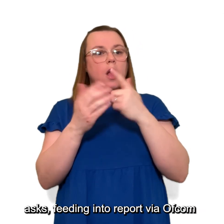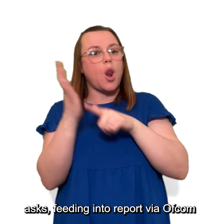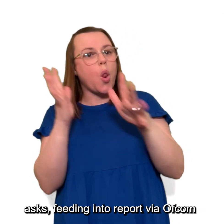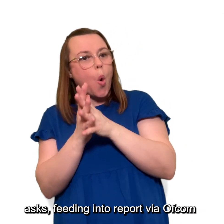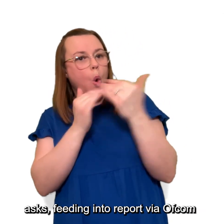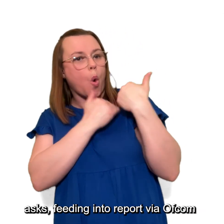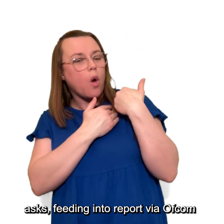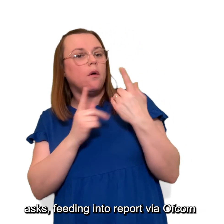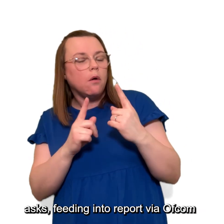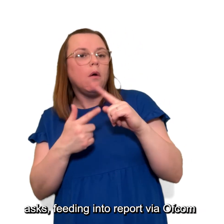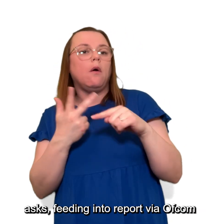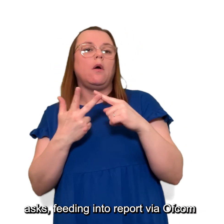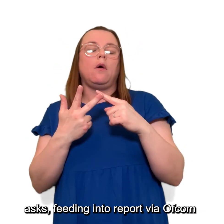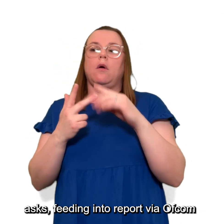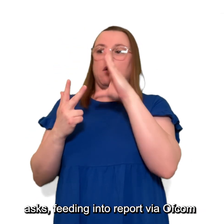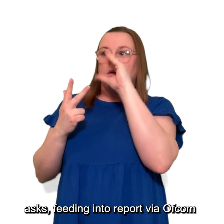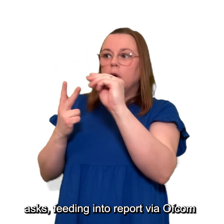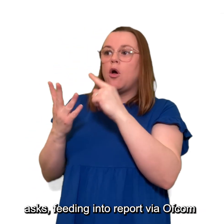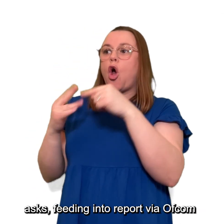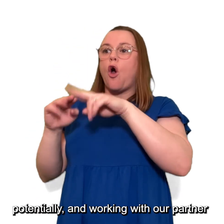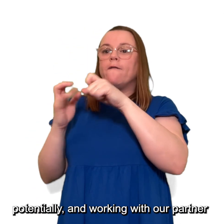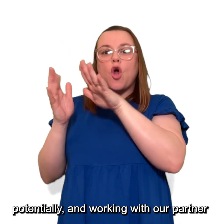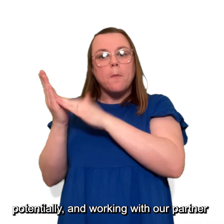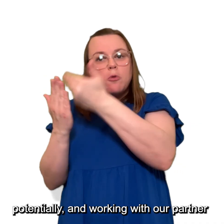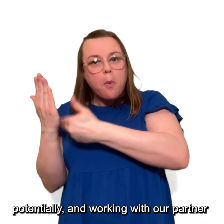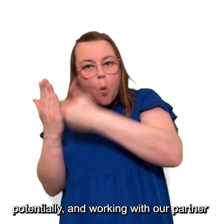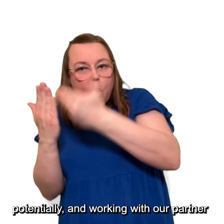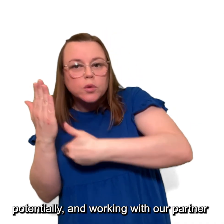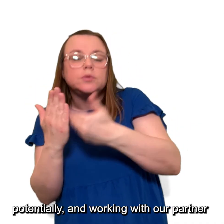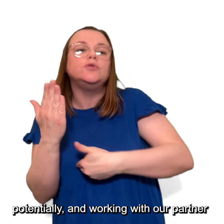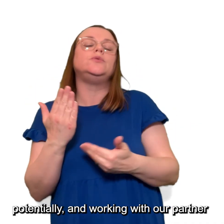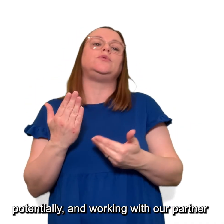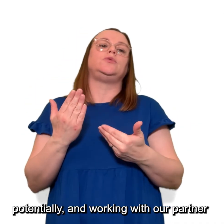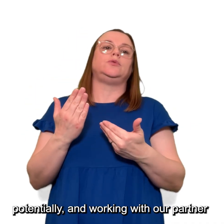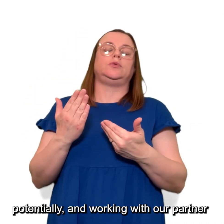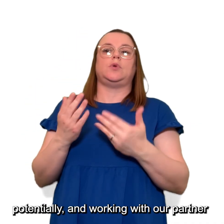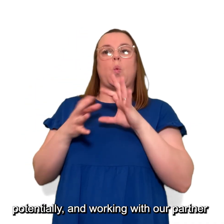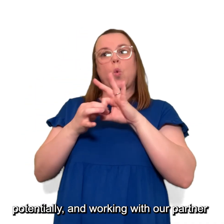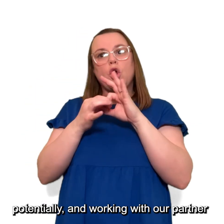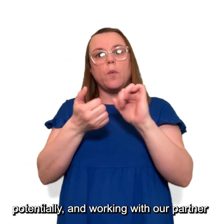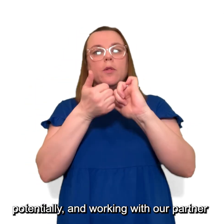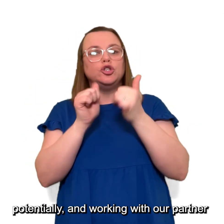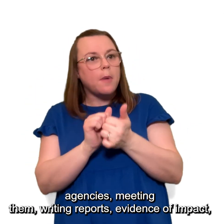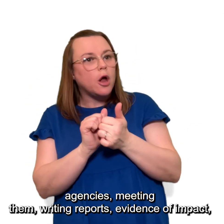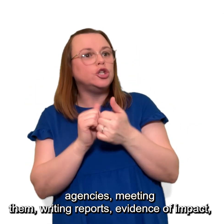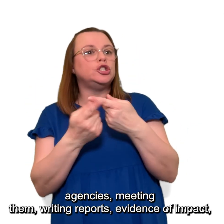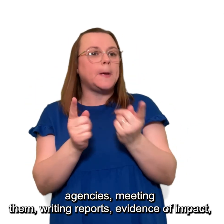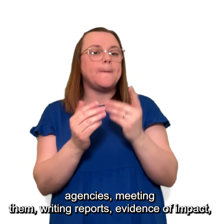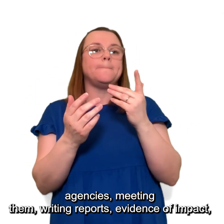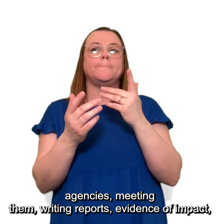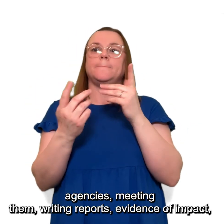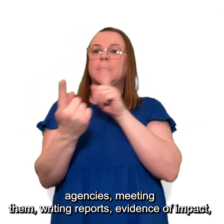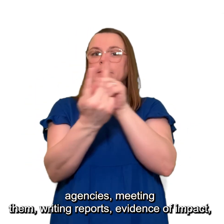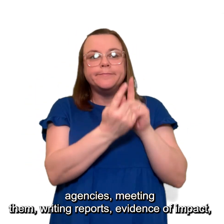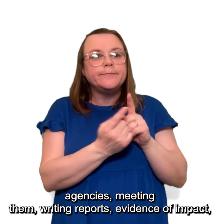legislative asks, feeding into a report via Ofcom potentially, working with our partner agencies,